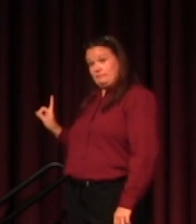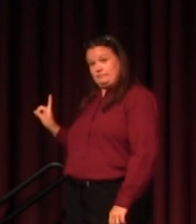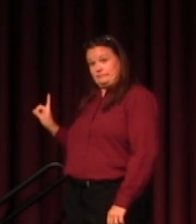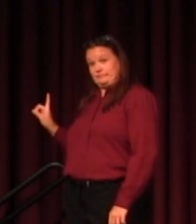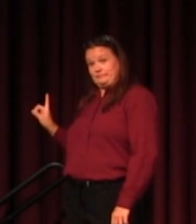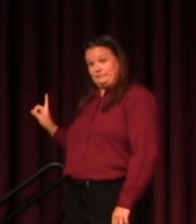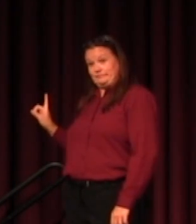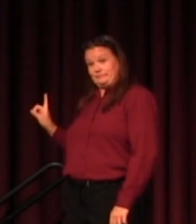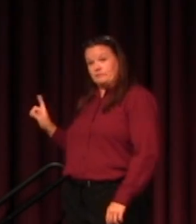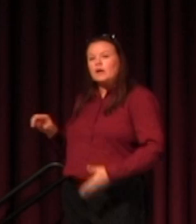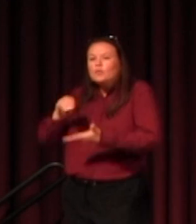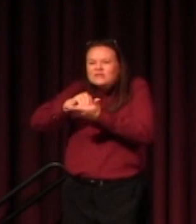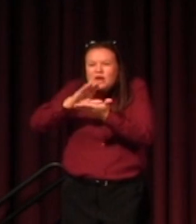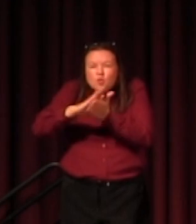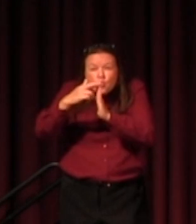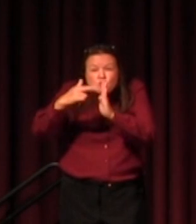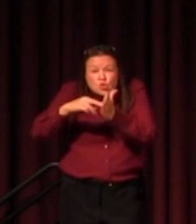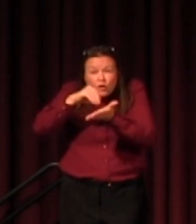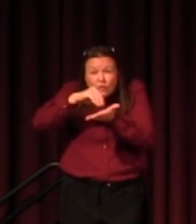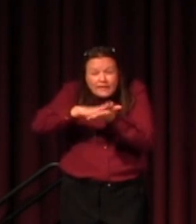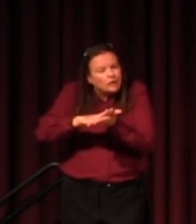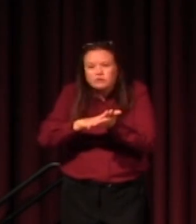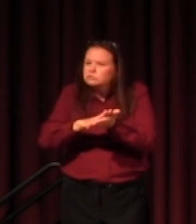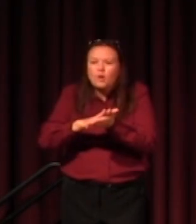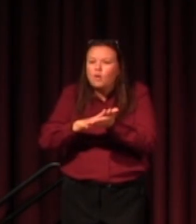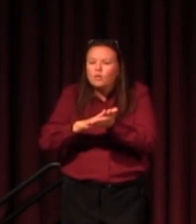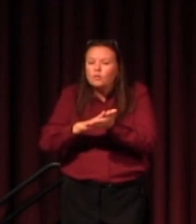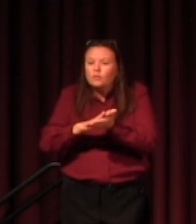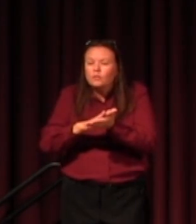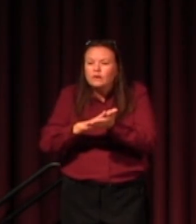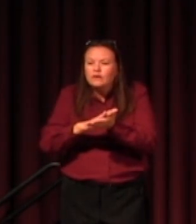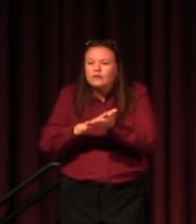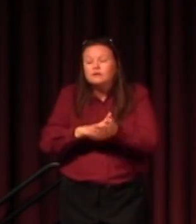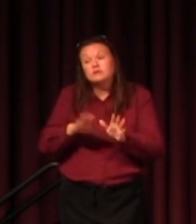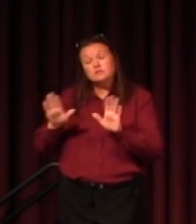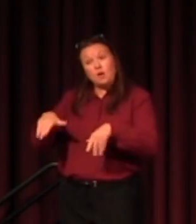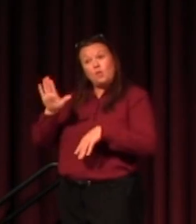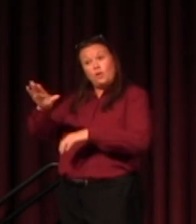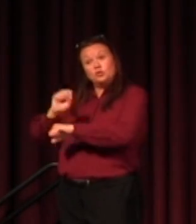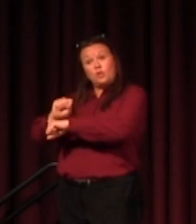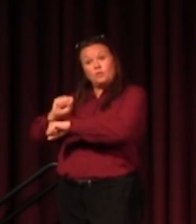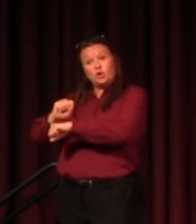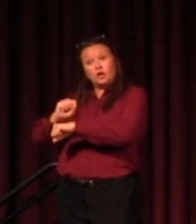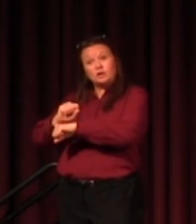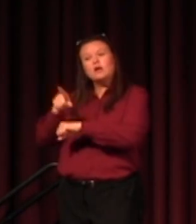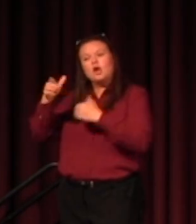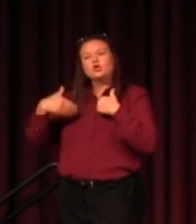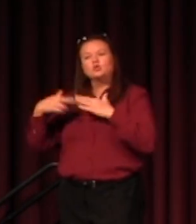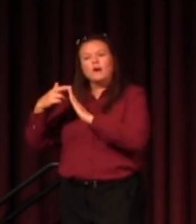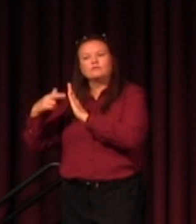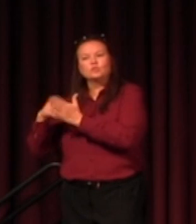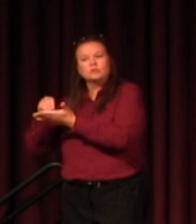You have implicit and explicit rules where you work, in our community.